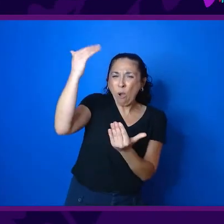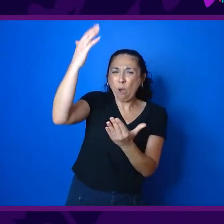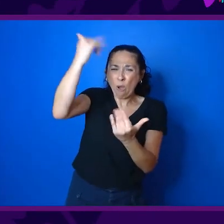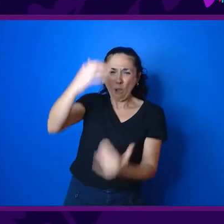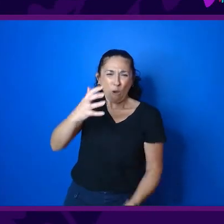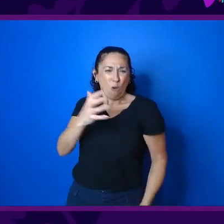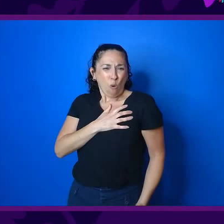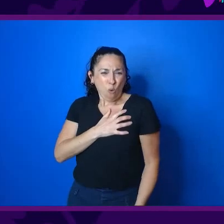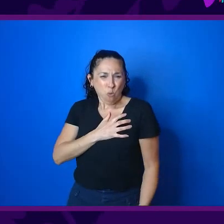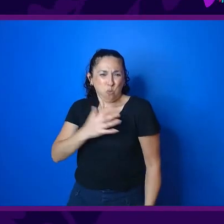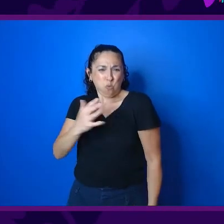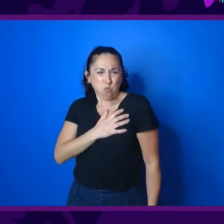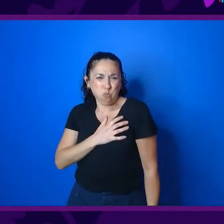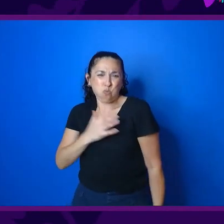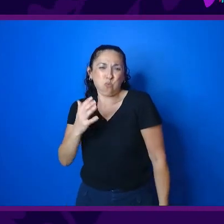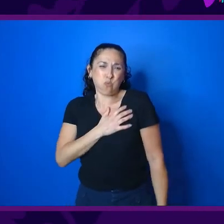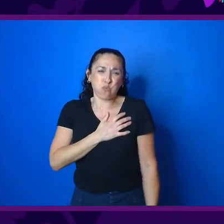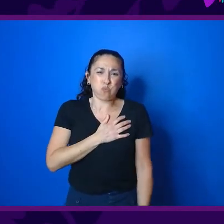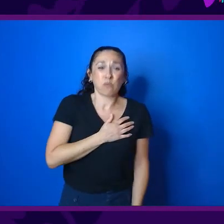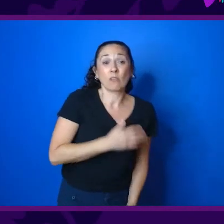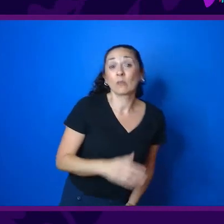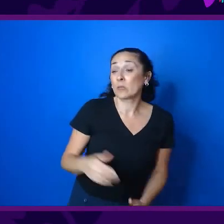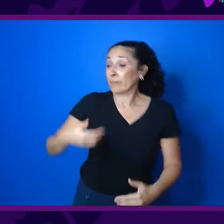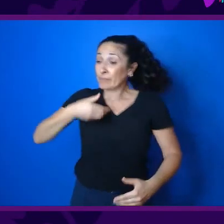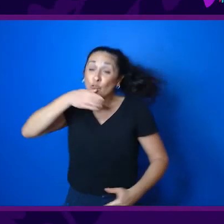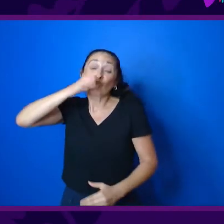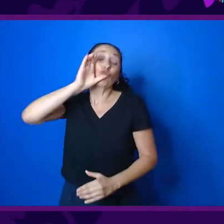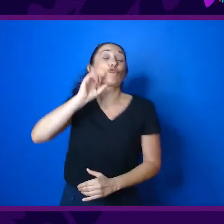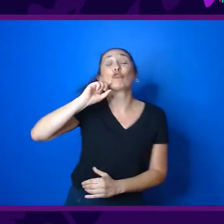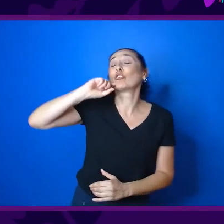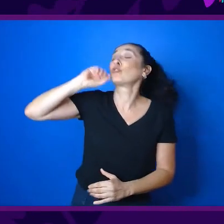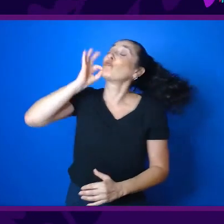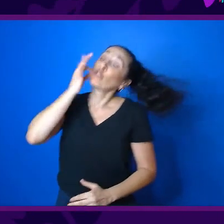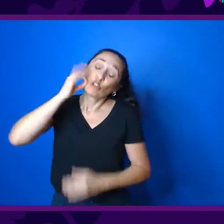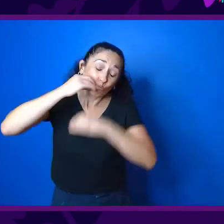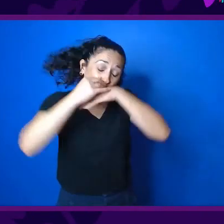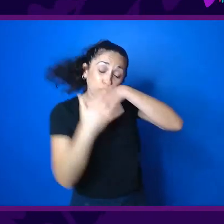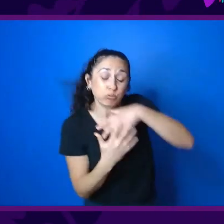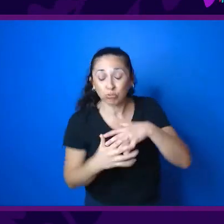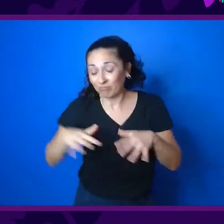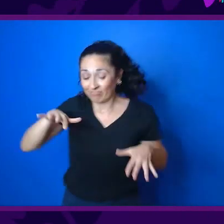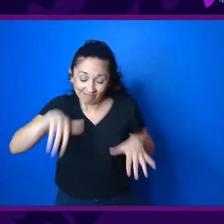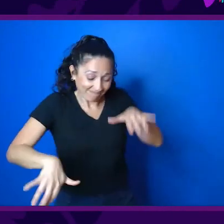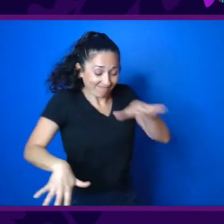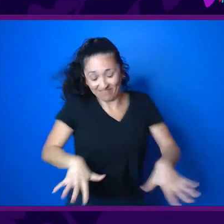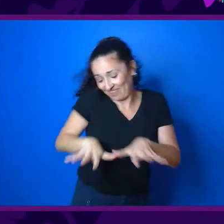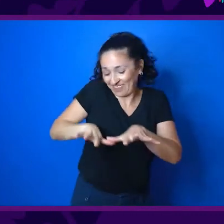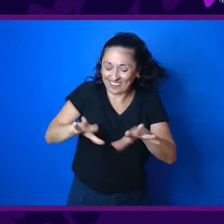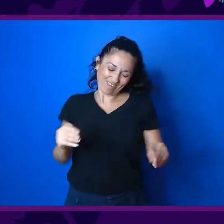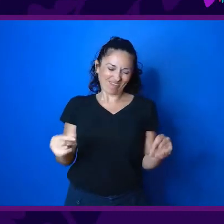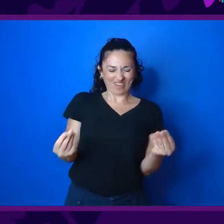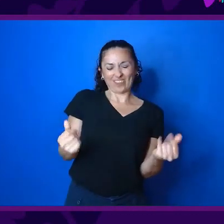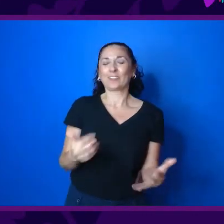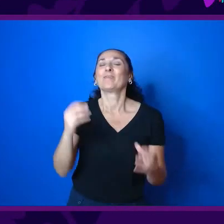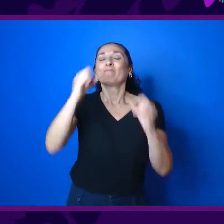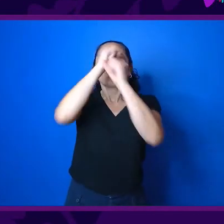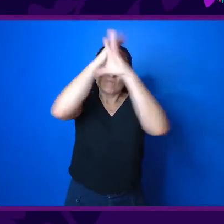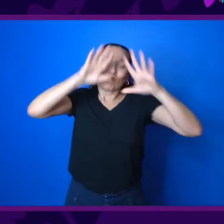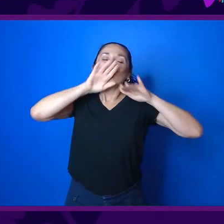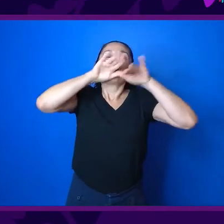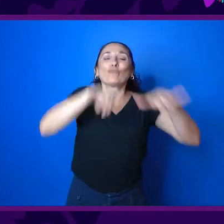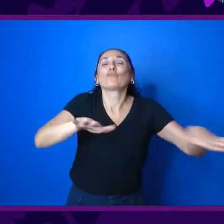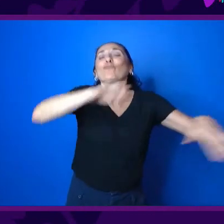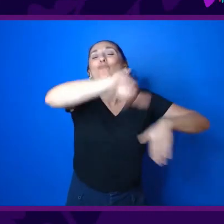of hope. Hey. Mango juice dripping down my hands. Sink of my feet into the white sand. Swimmer free in a crystal blue